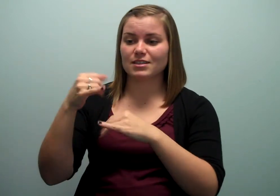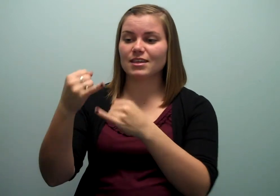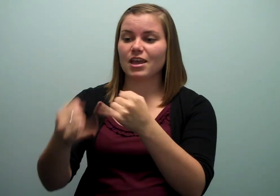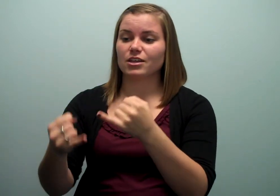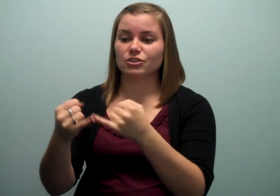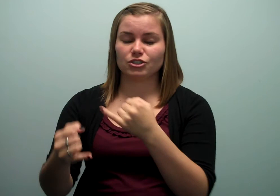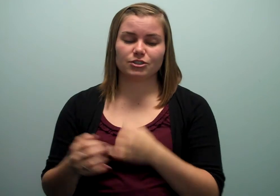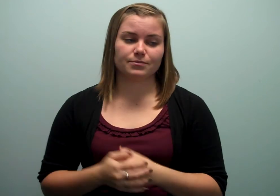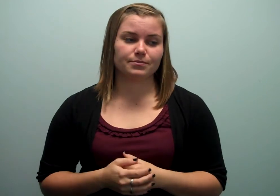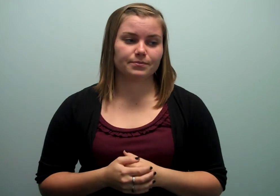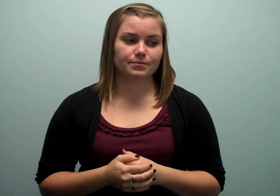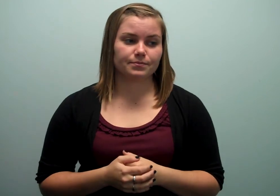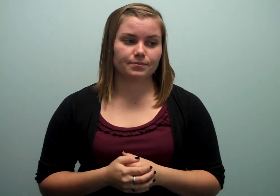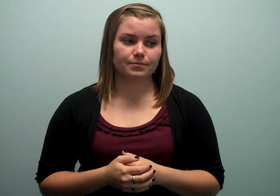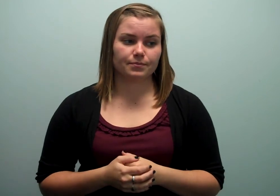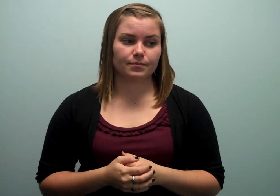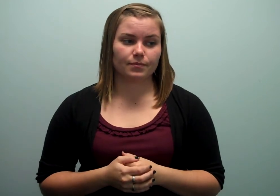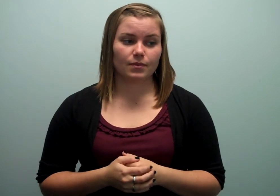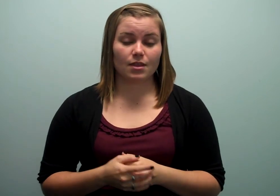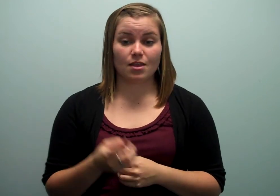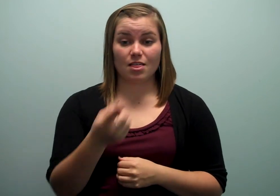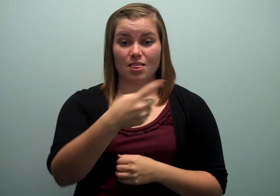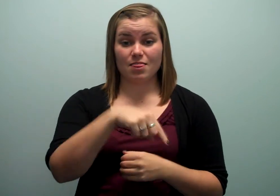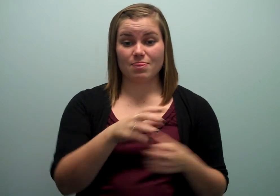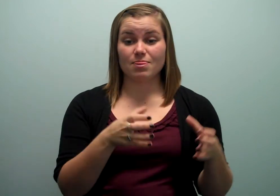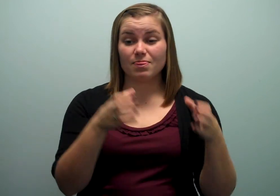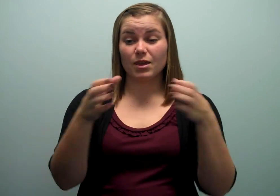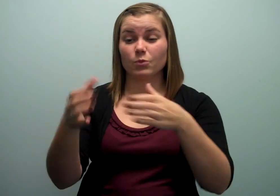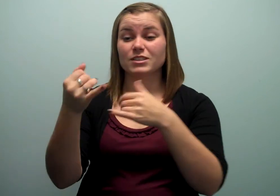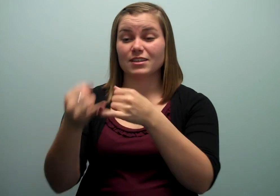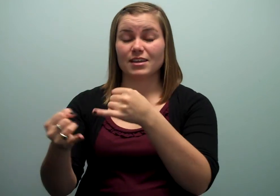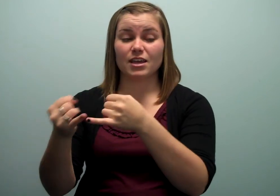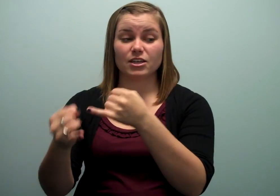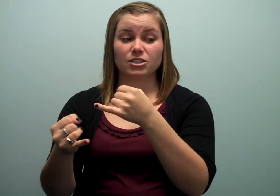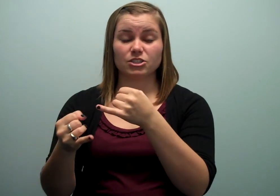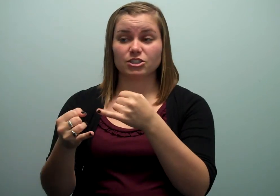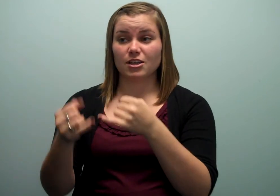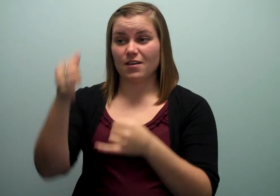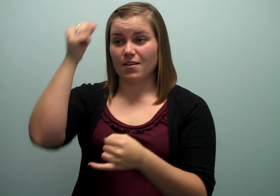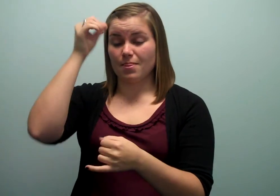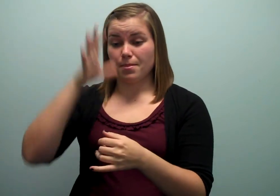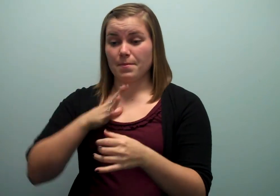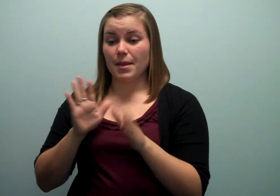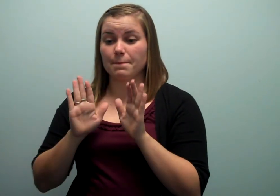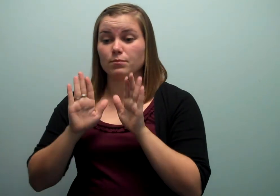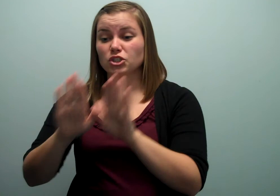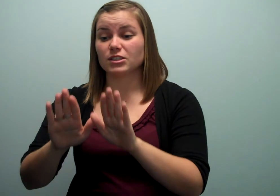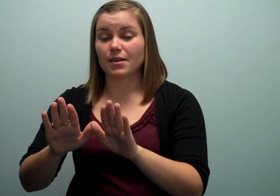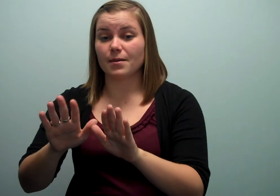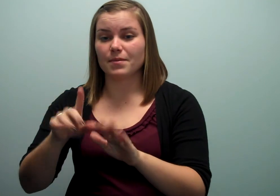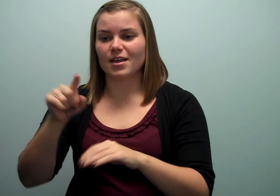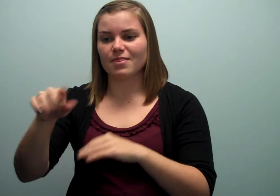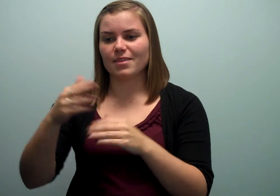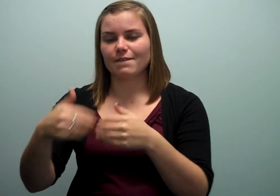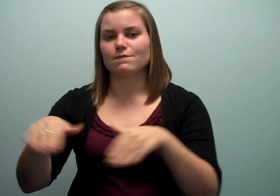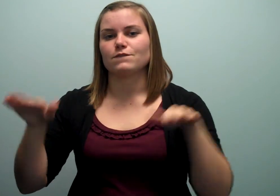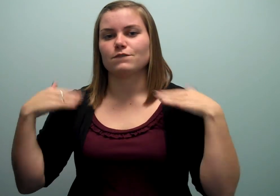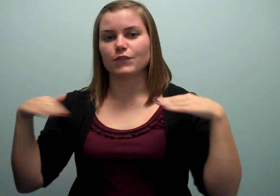edge." They went to the edge. He pushed them, and they flew.